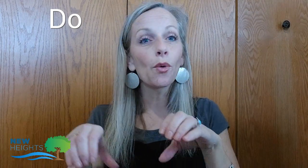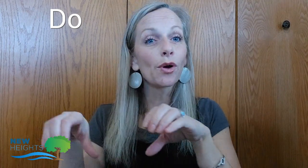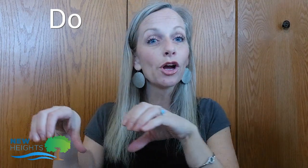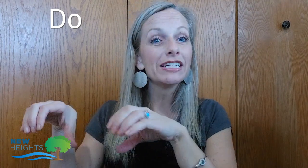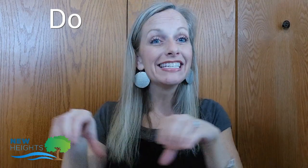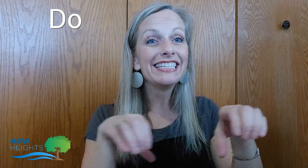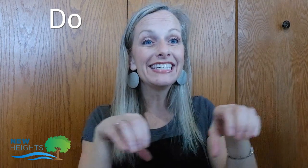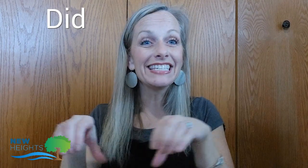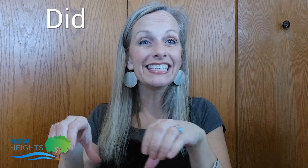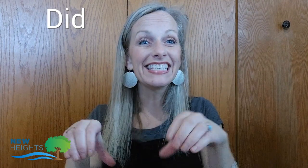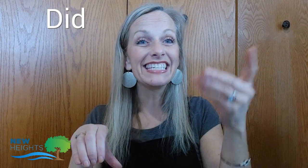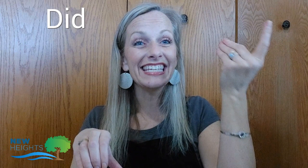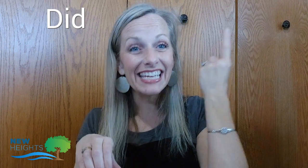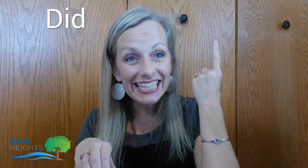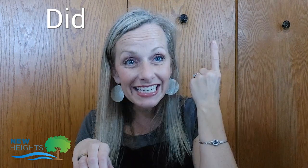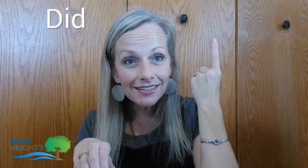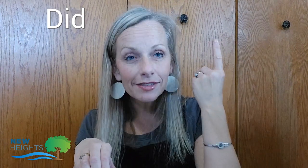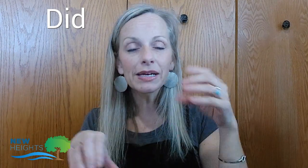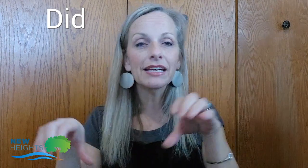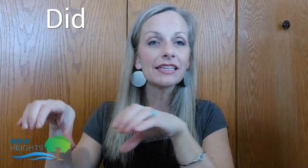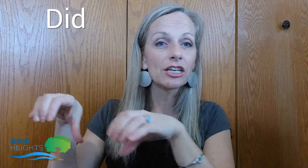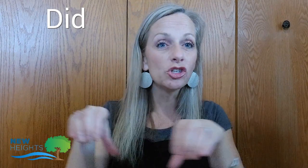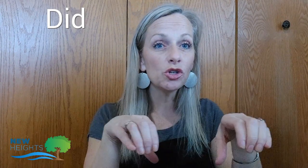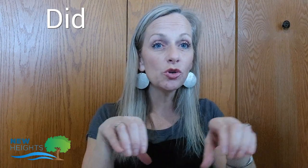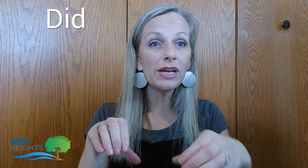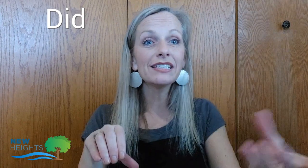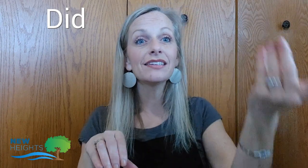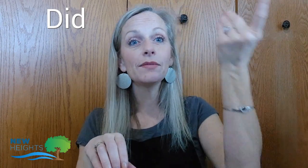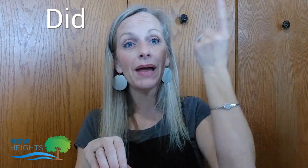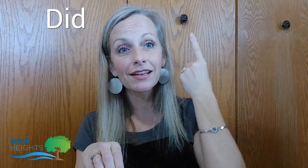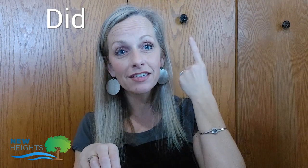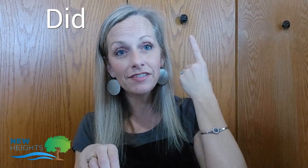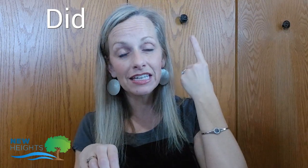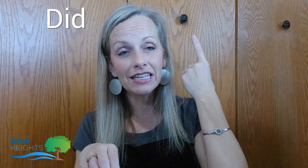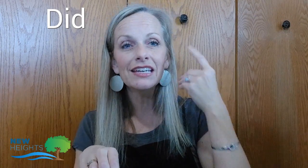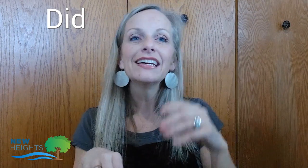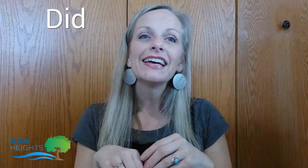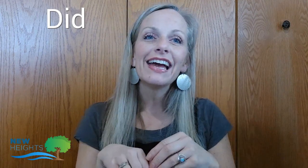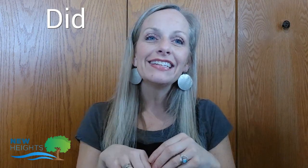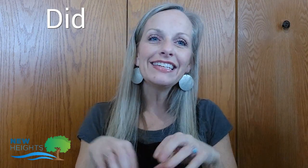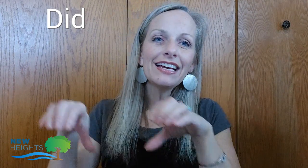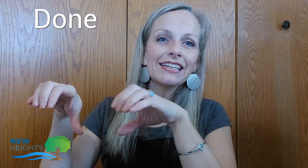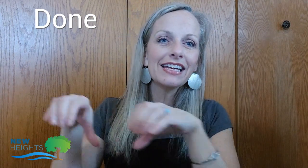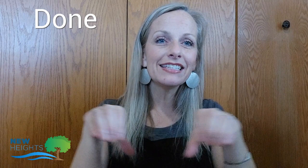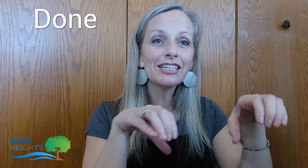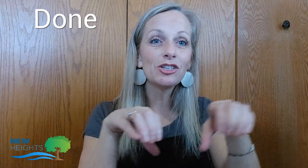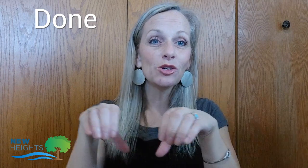Or did, because it's a do into the past of D. And done is a